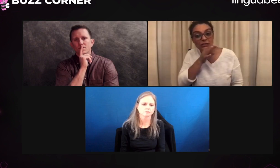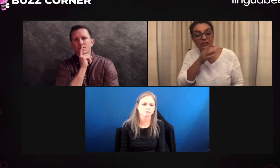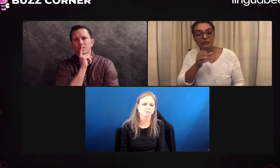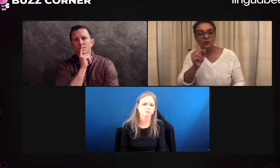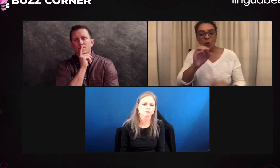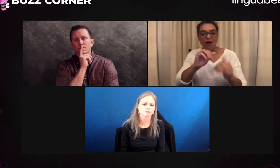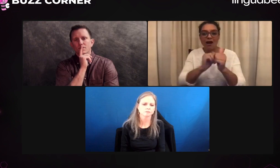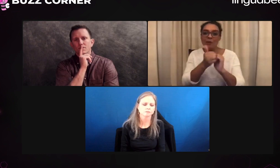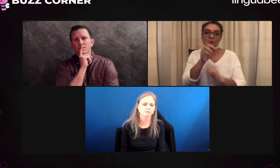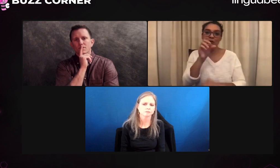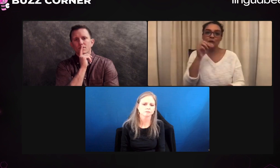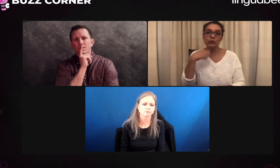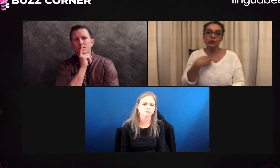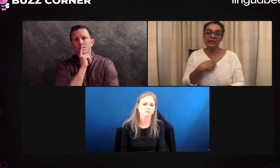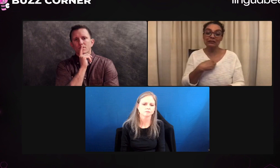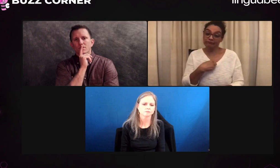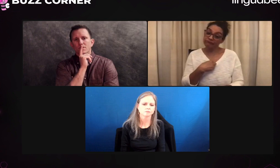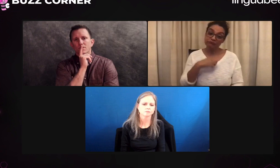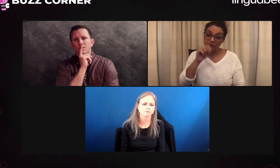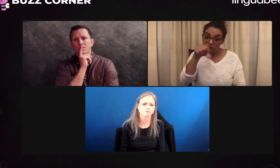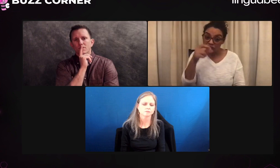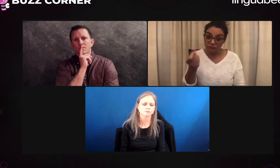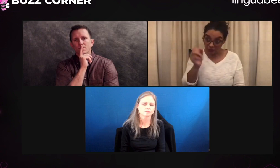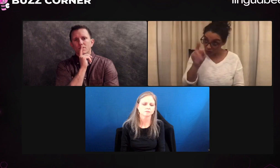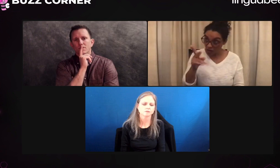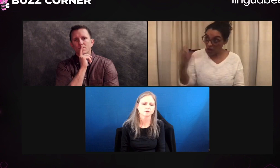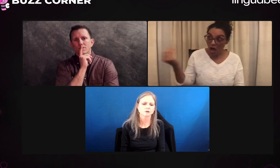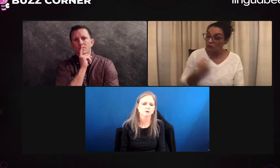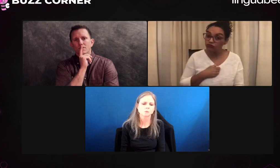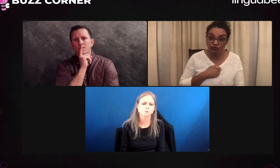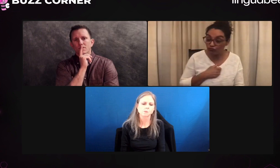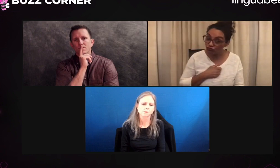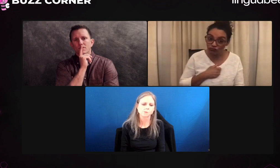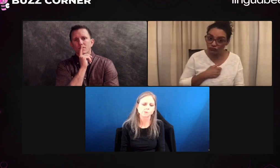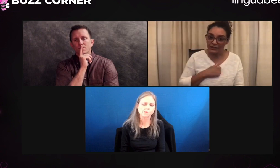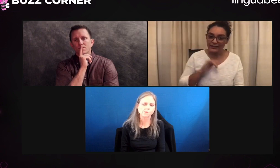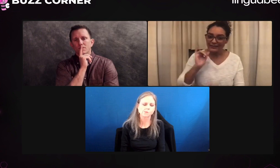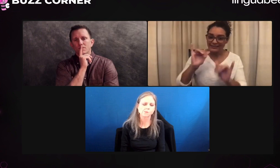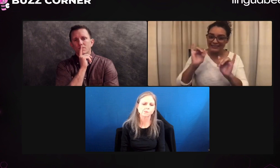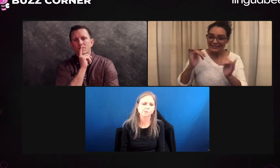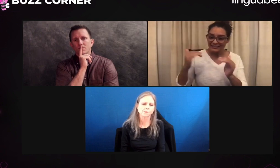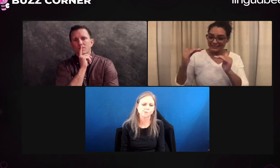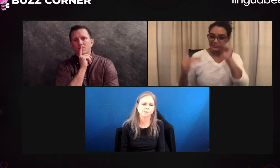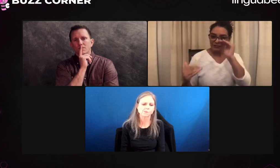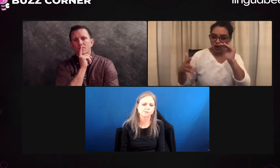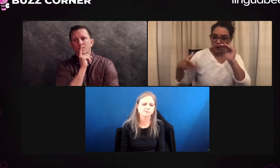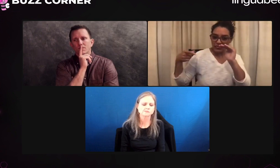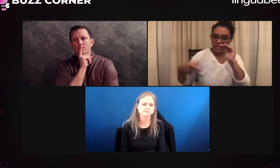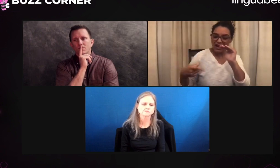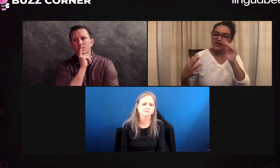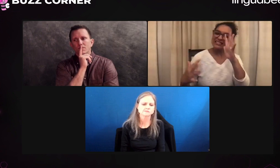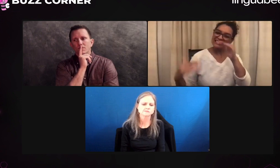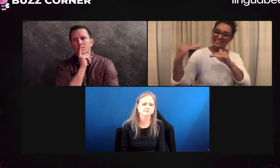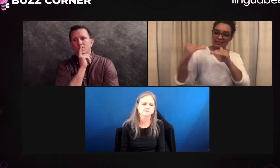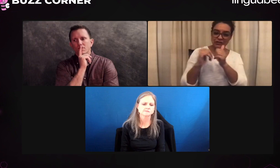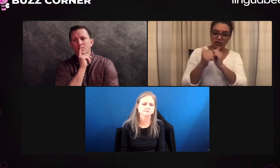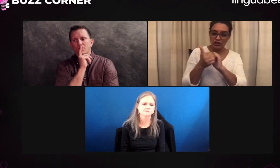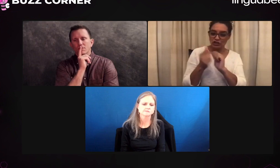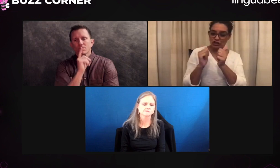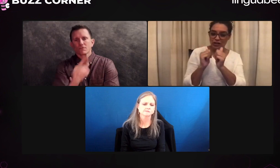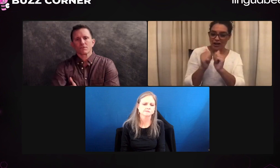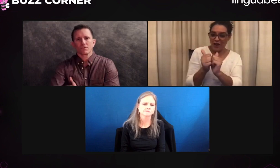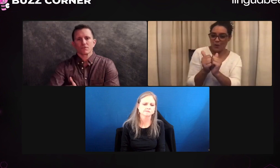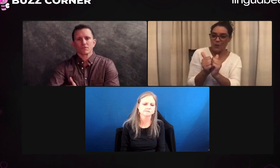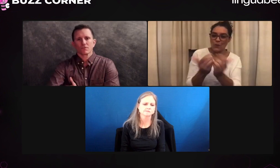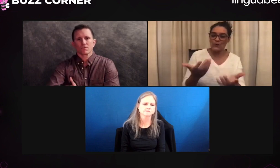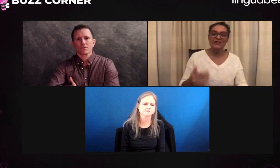over. And sometimes you get tired of interpreters who are unskilled with their voicing abilities. And so that